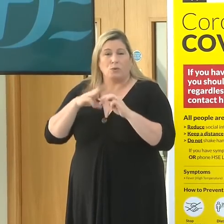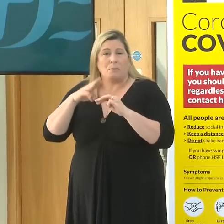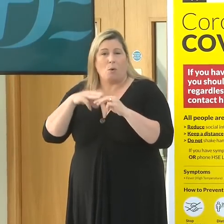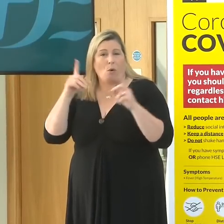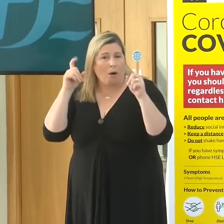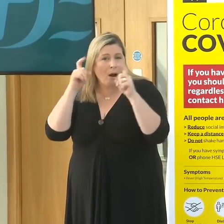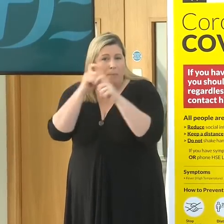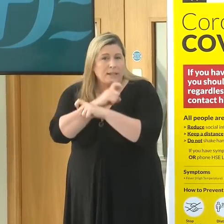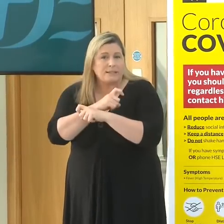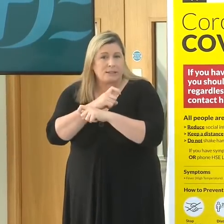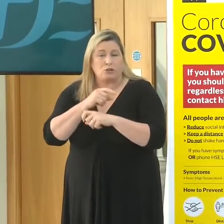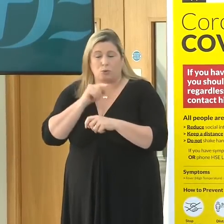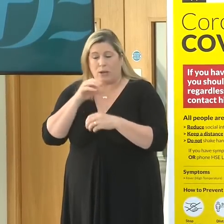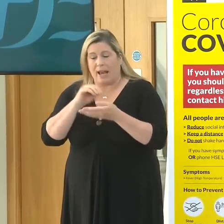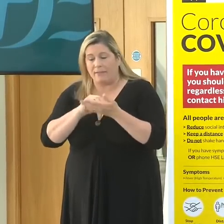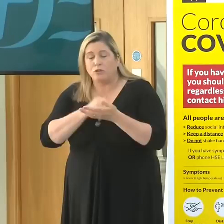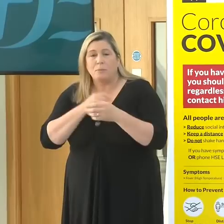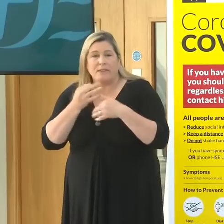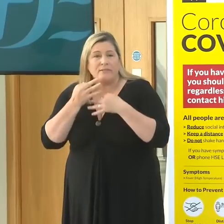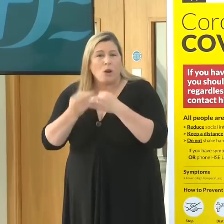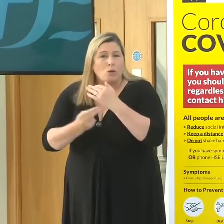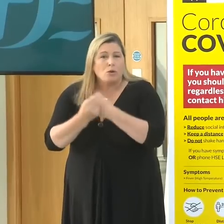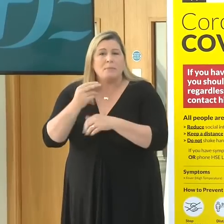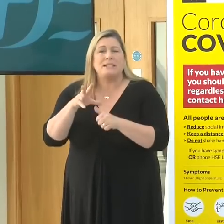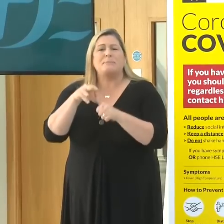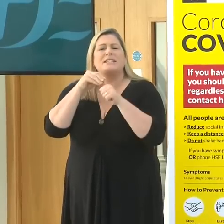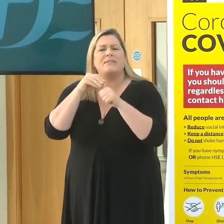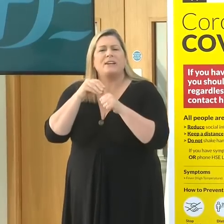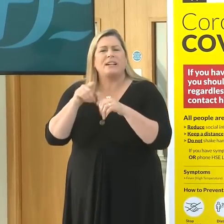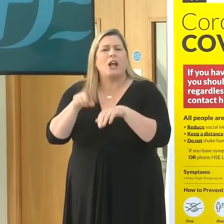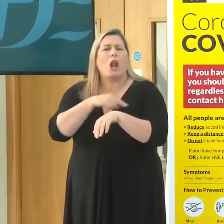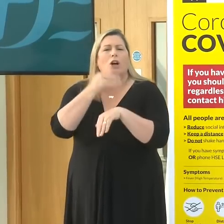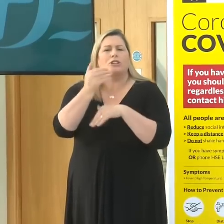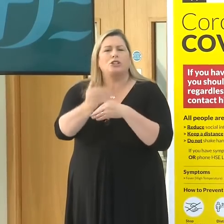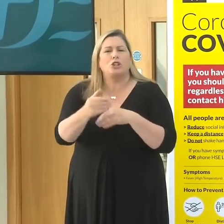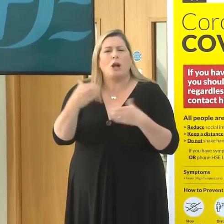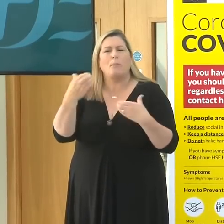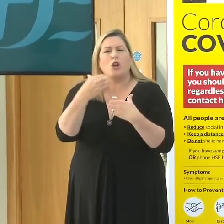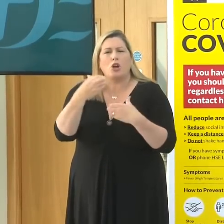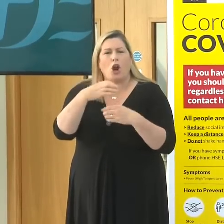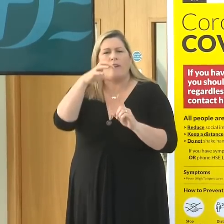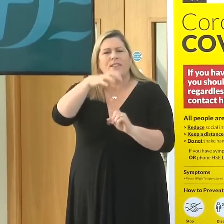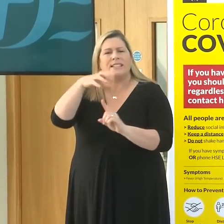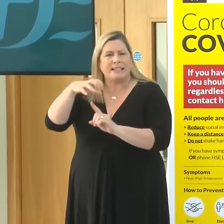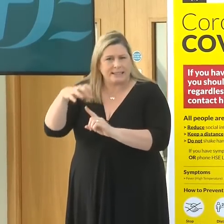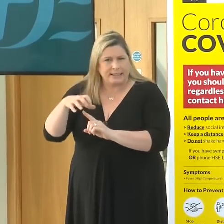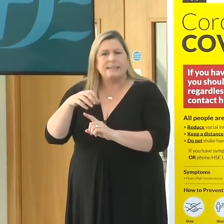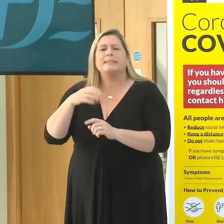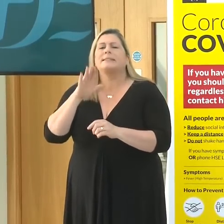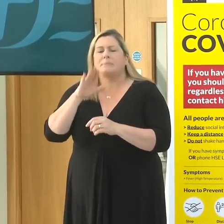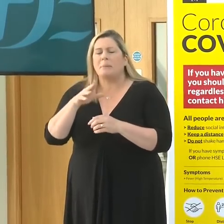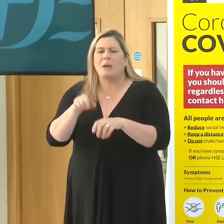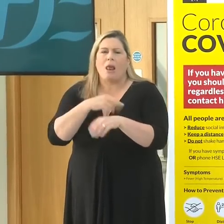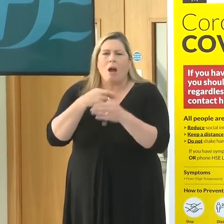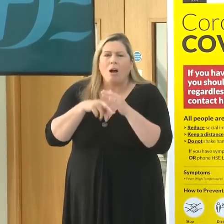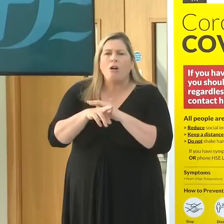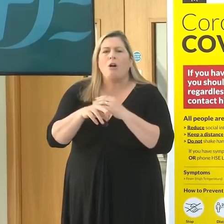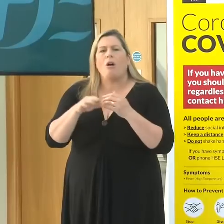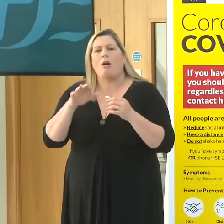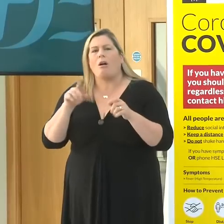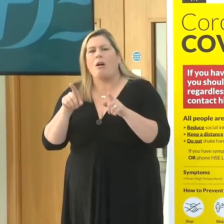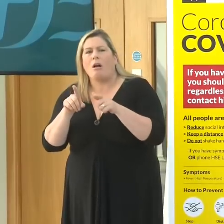they are cases that have to be followed up, particularly long-term care facilities, and they can take longer, or mental health areas, or